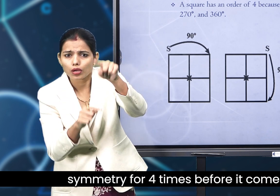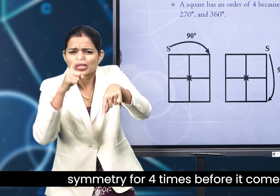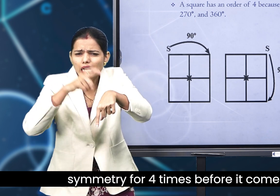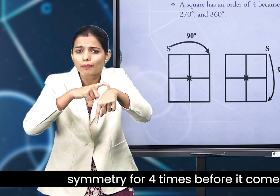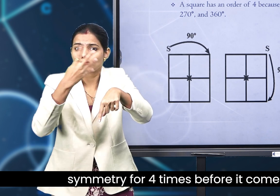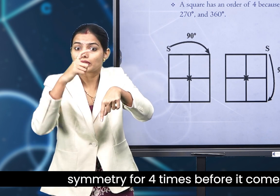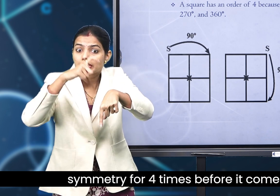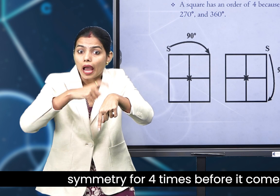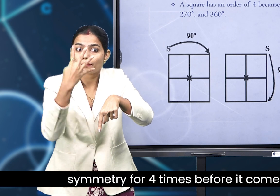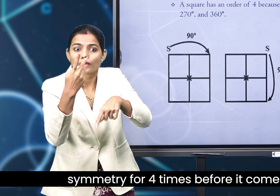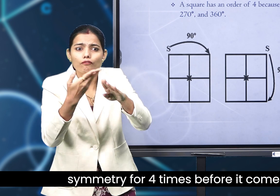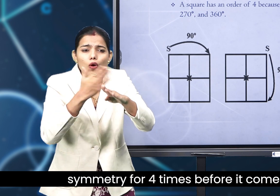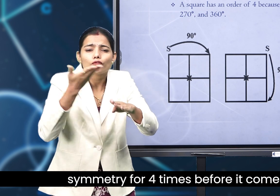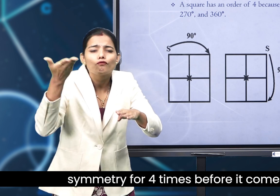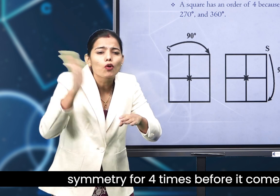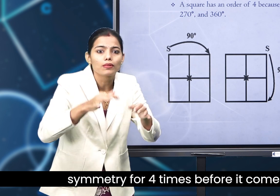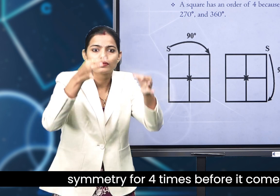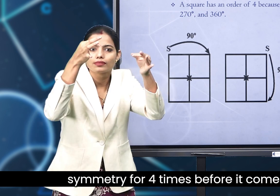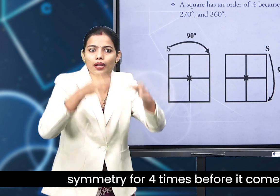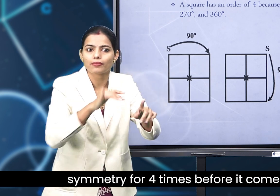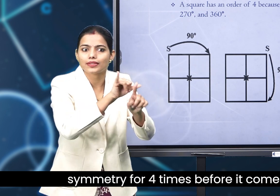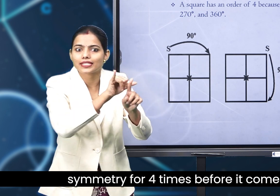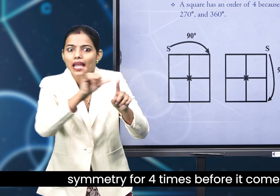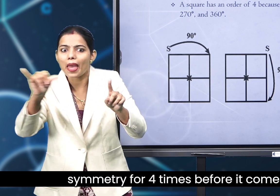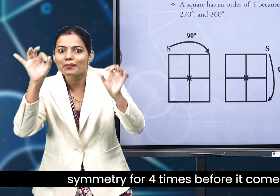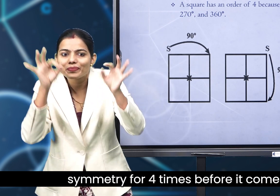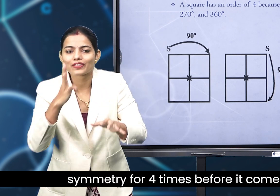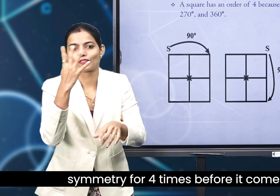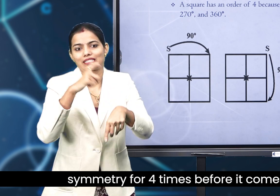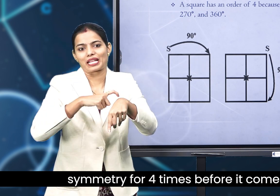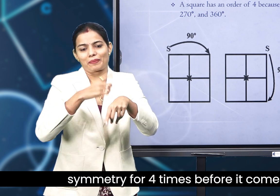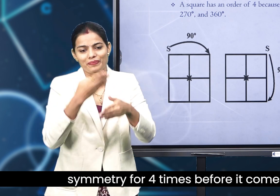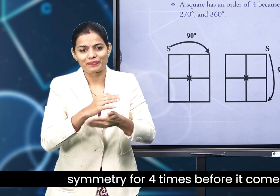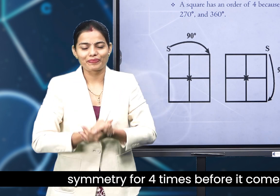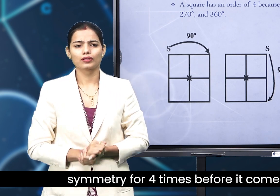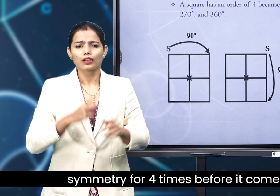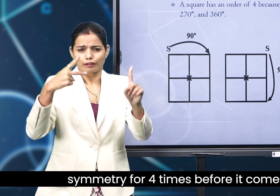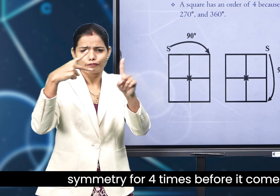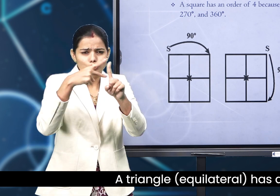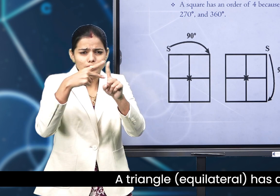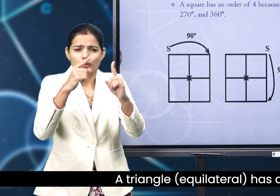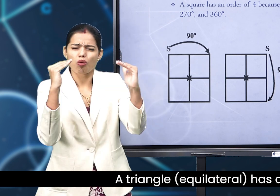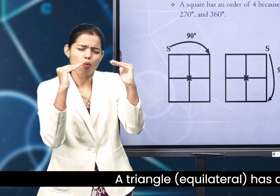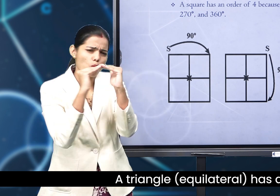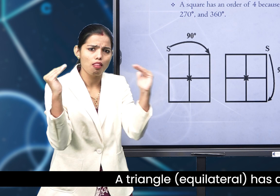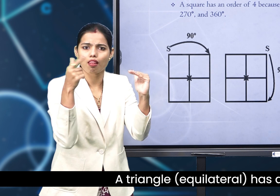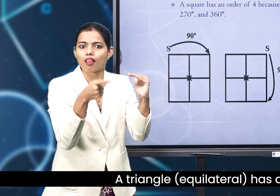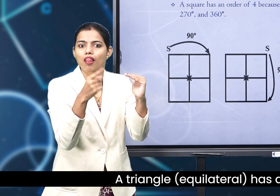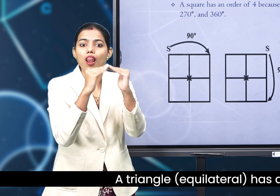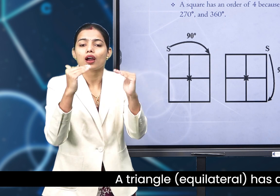symmetry for 4 times before it comes to original position. A triangle